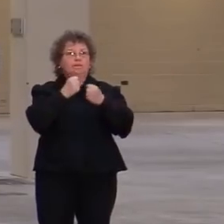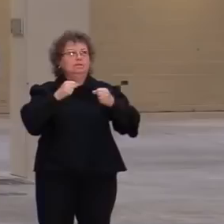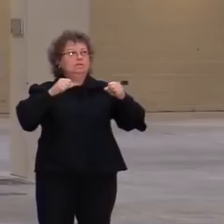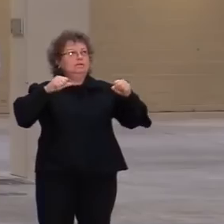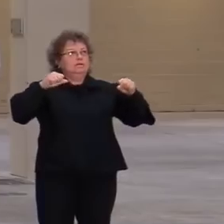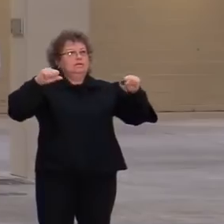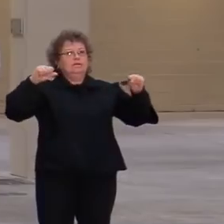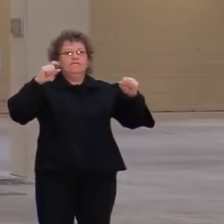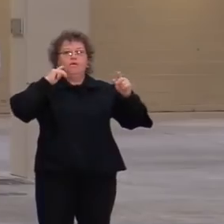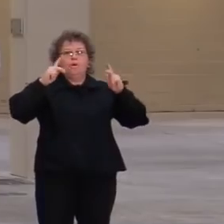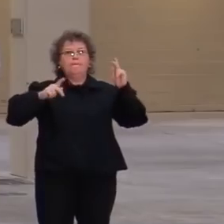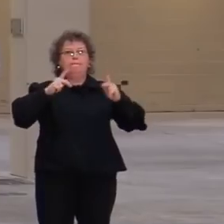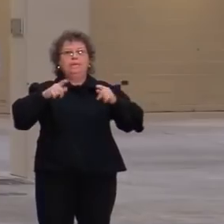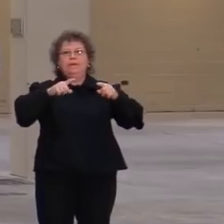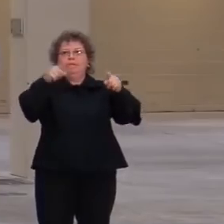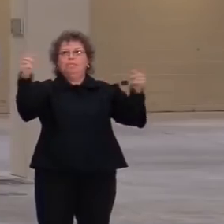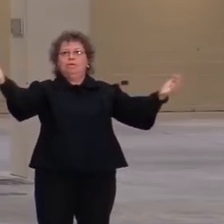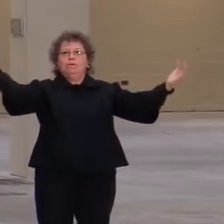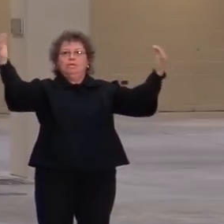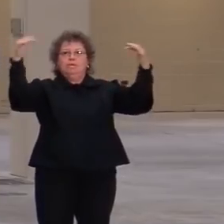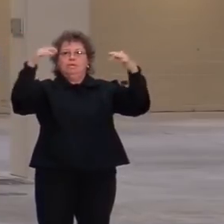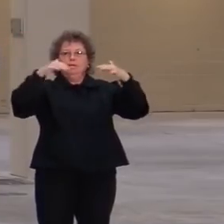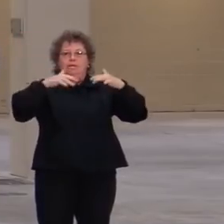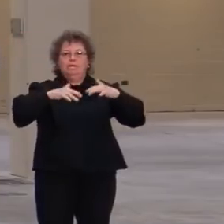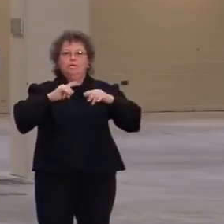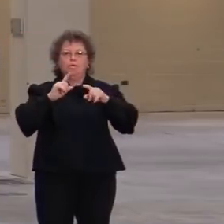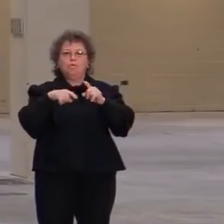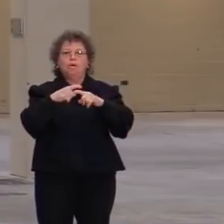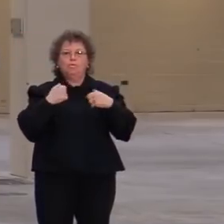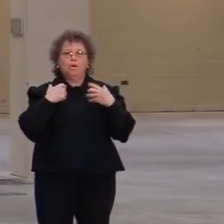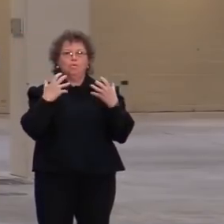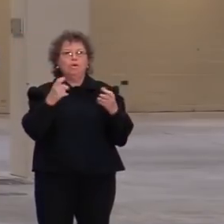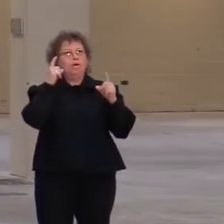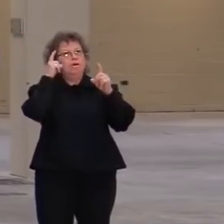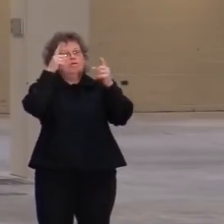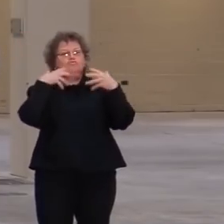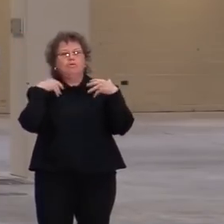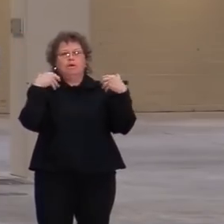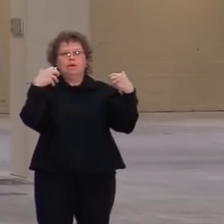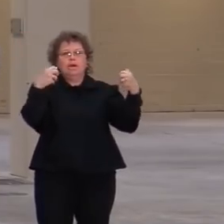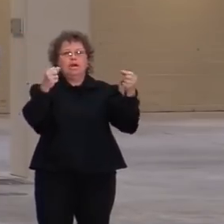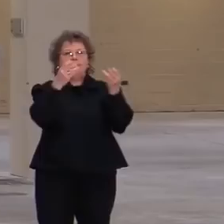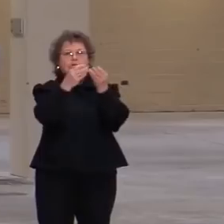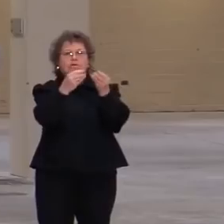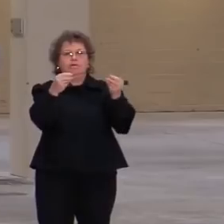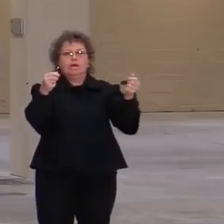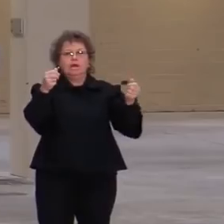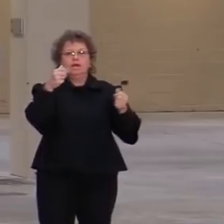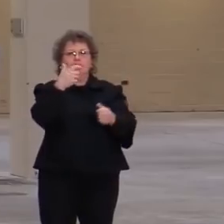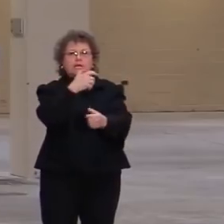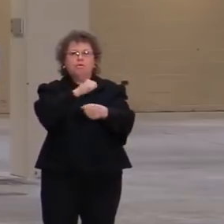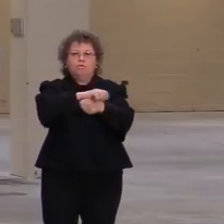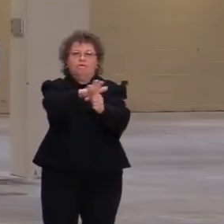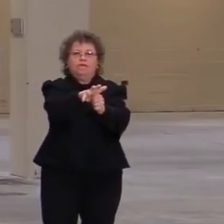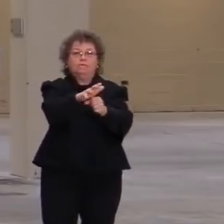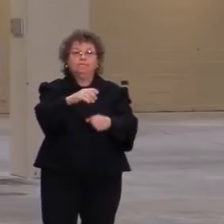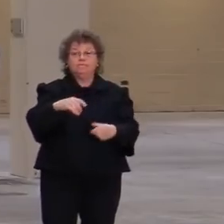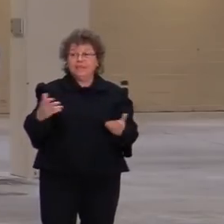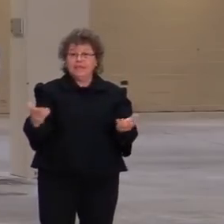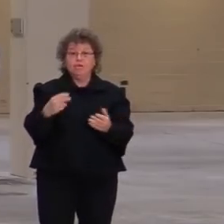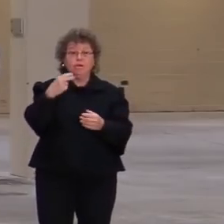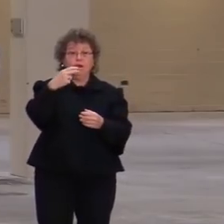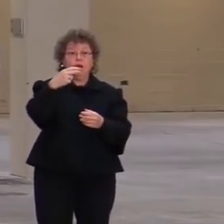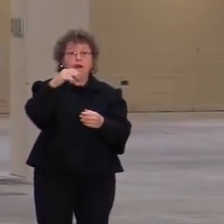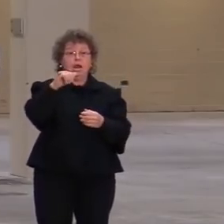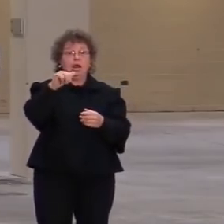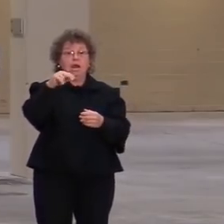recover from this public health crisis. Here at the Hines Center, we are not only putting shots in people's arms,